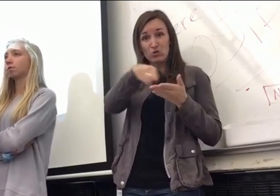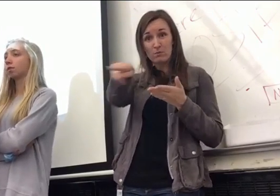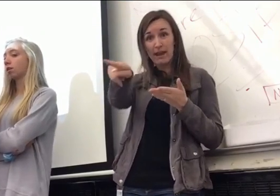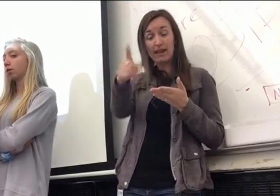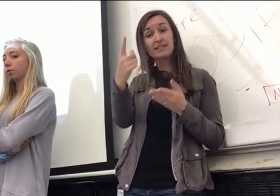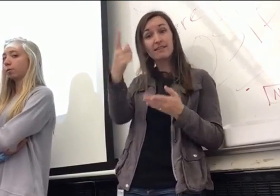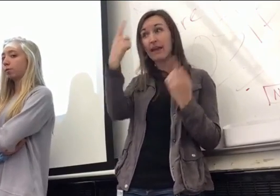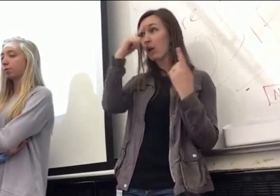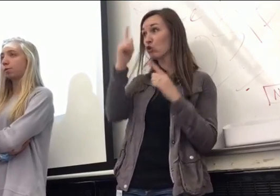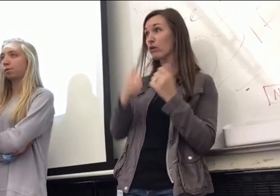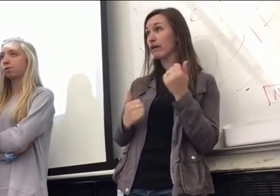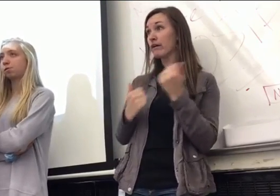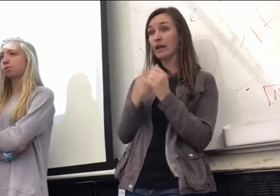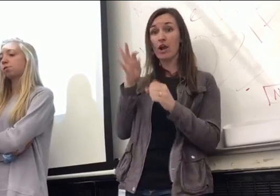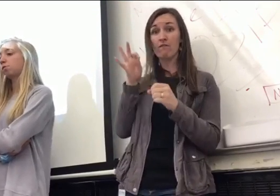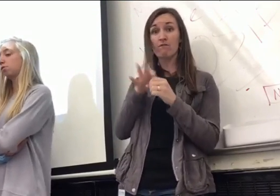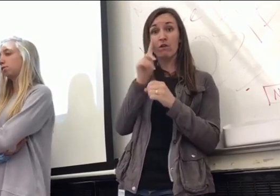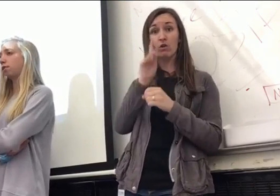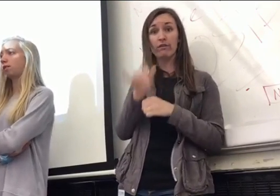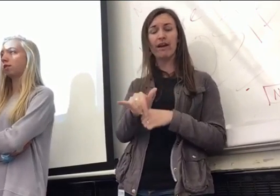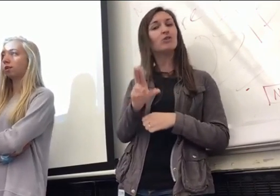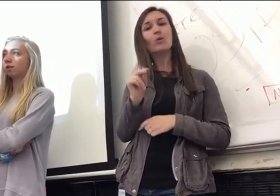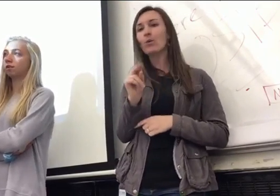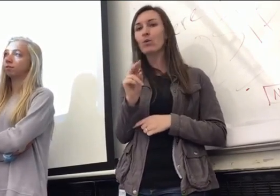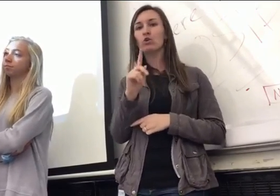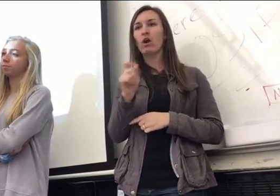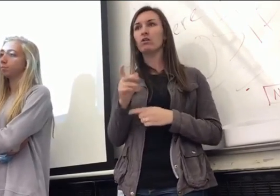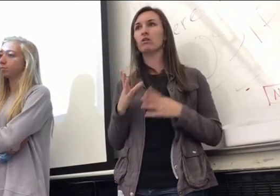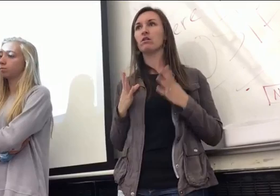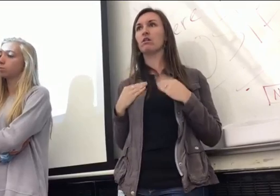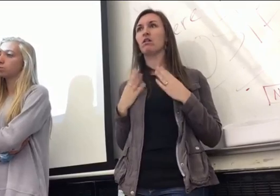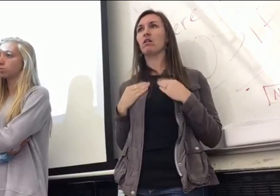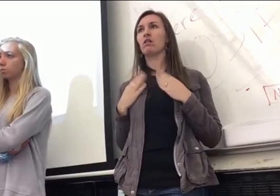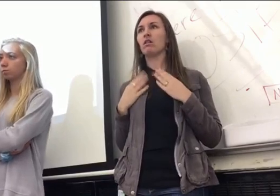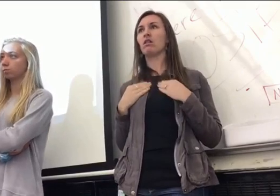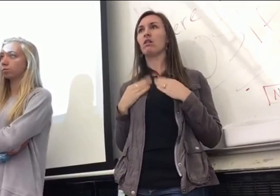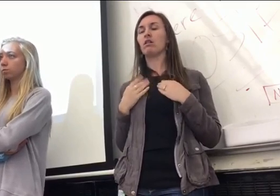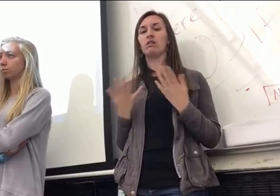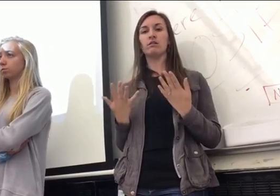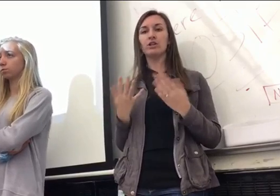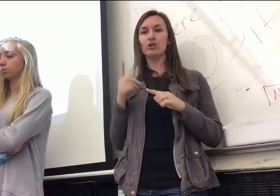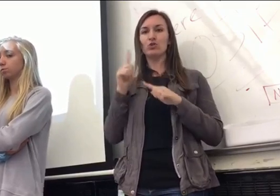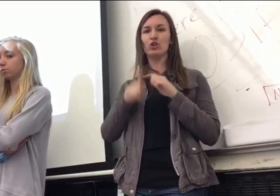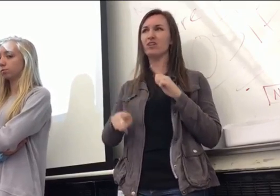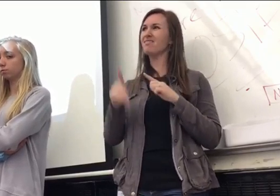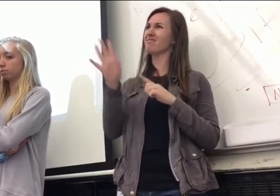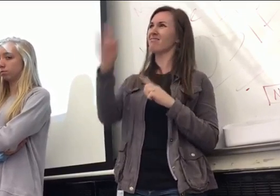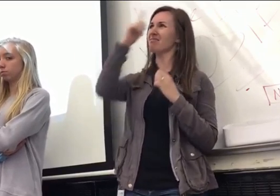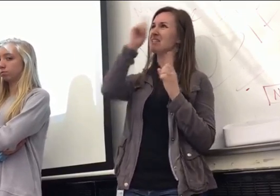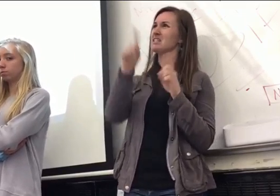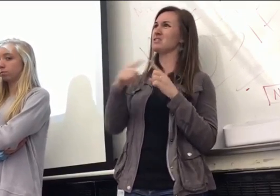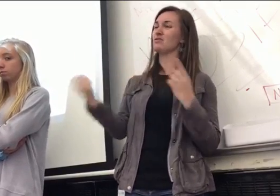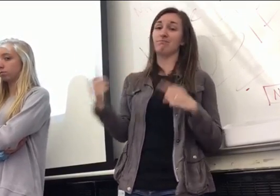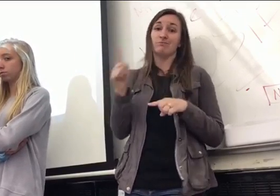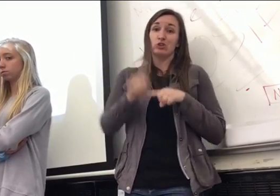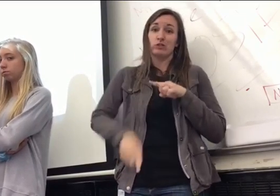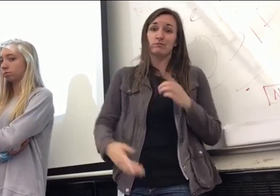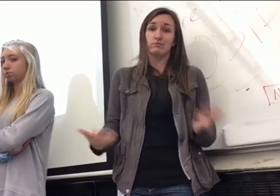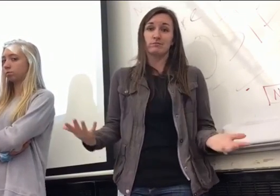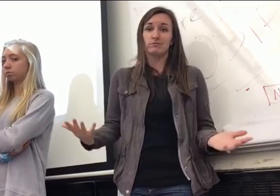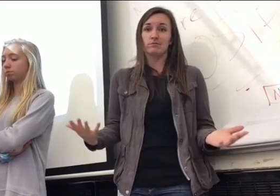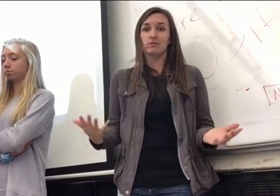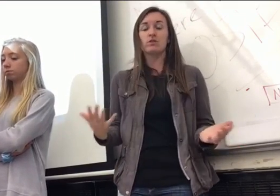on? No. You just had to take it. You had no representation. Now, if we talk about money-wise, for